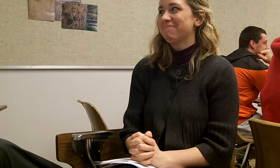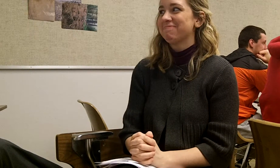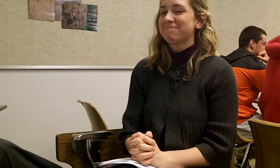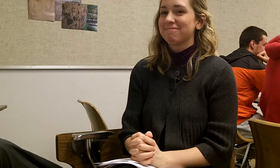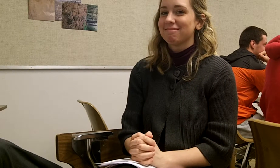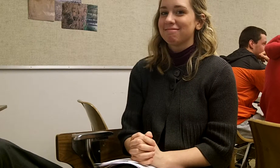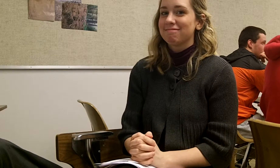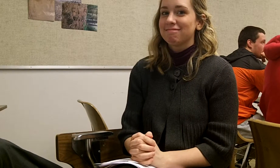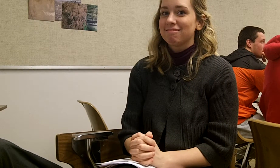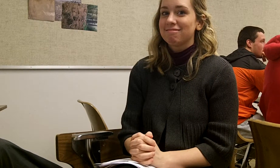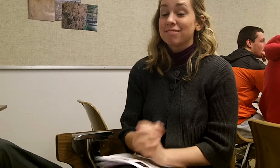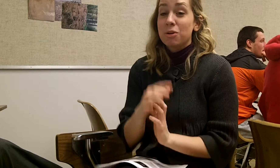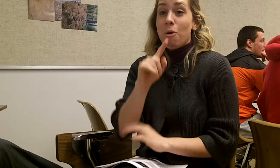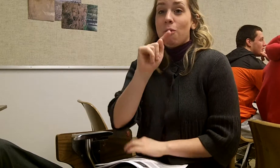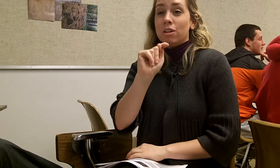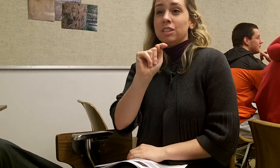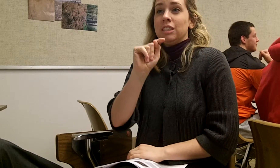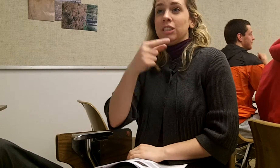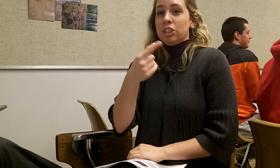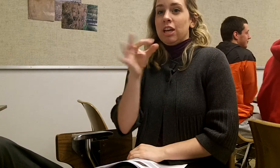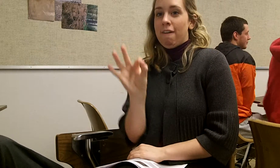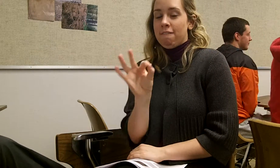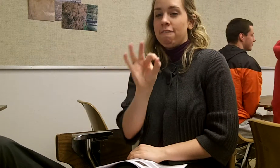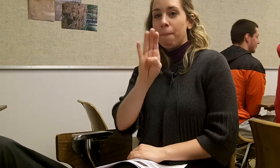Okay, so the TGF-beta pathway. What's happening